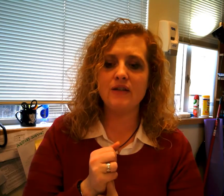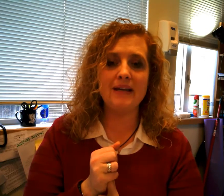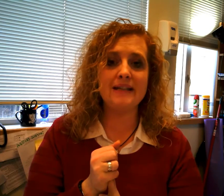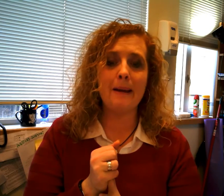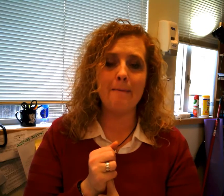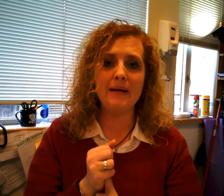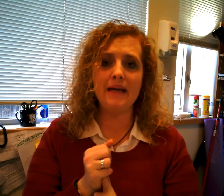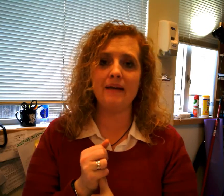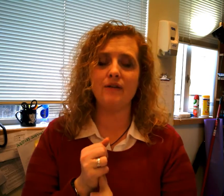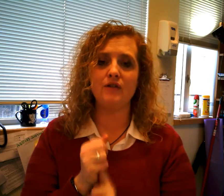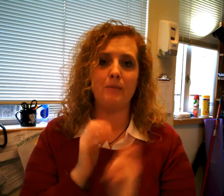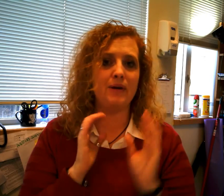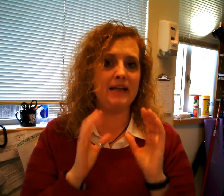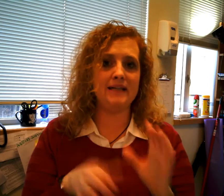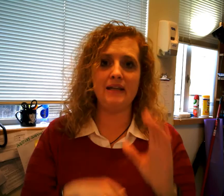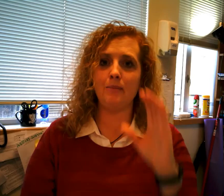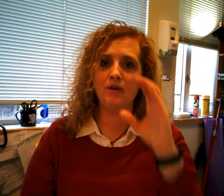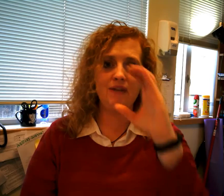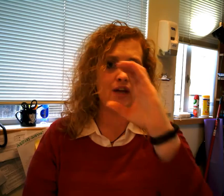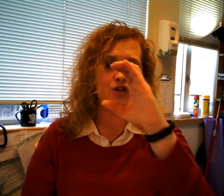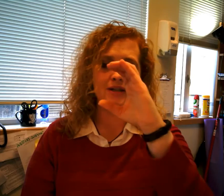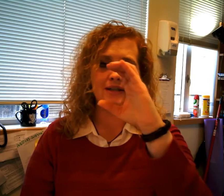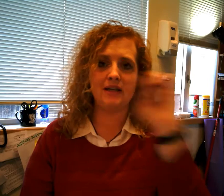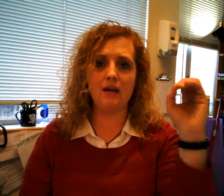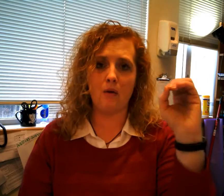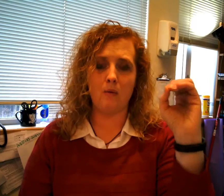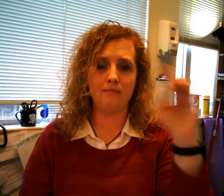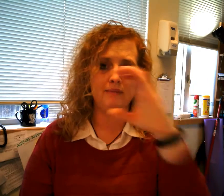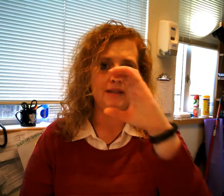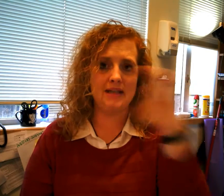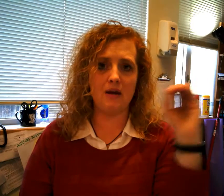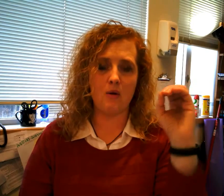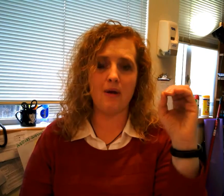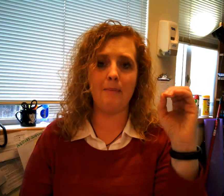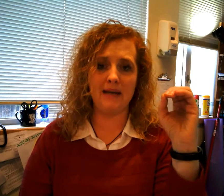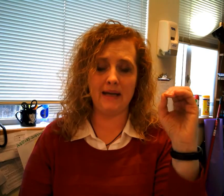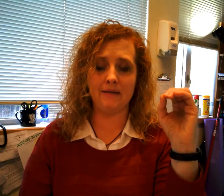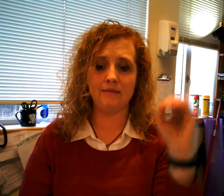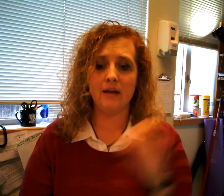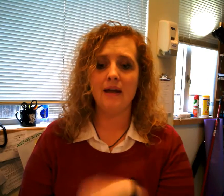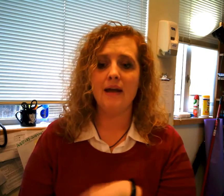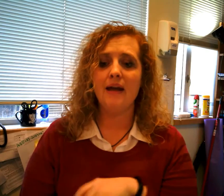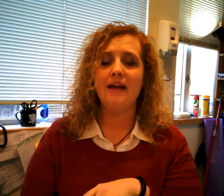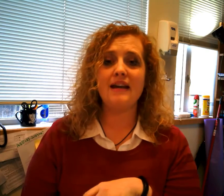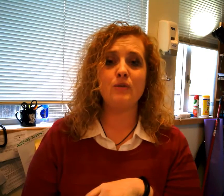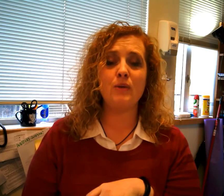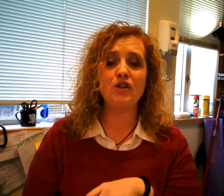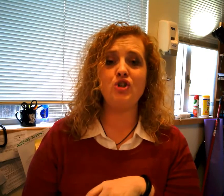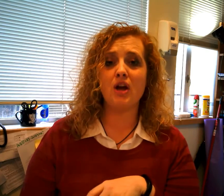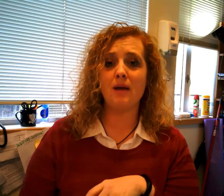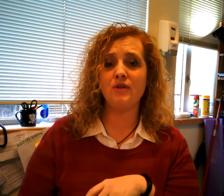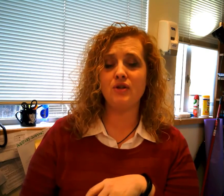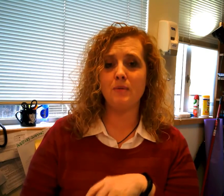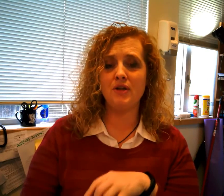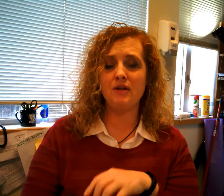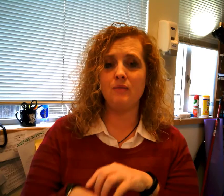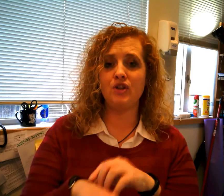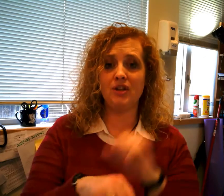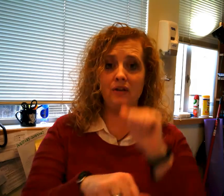is company. It's a pretty easy abbreviation. CO. CO, company. Next one is job description, which is